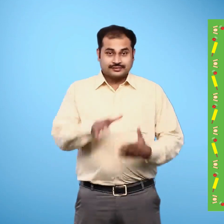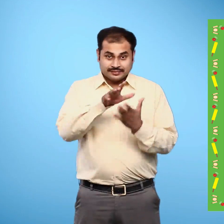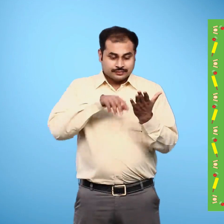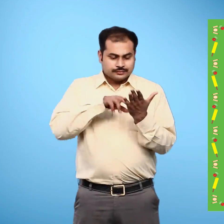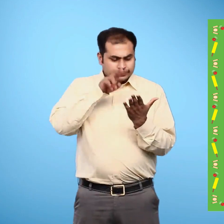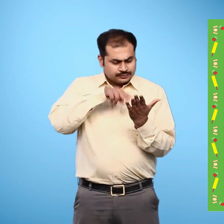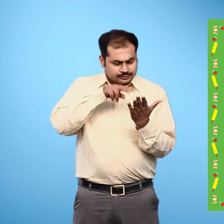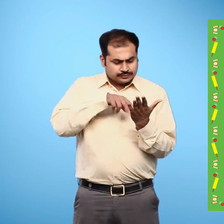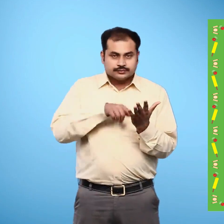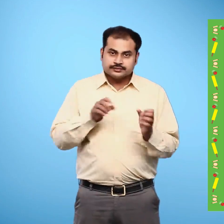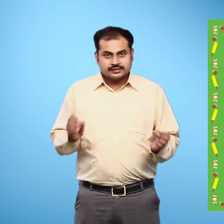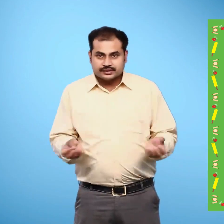Let's start reading this page.